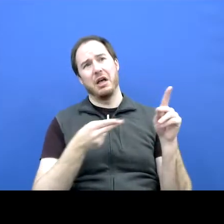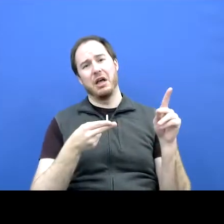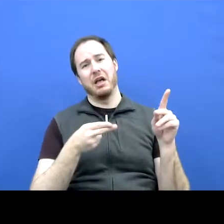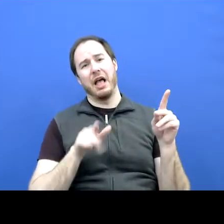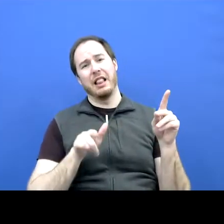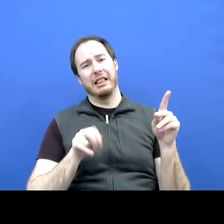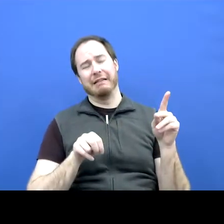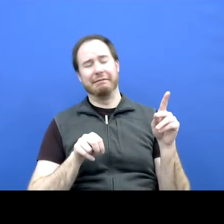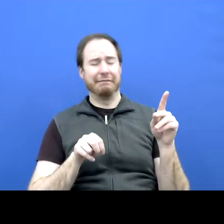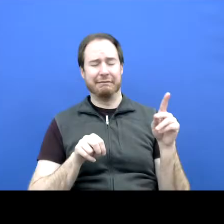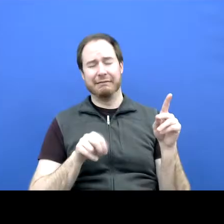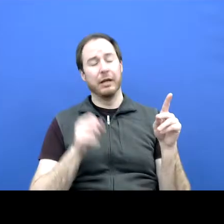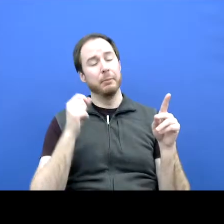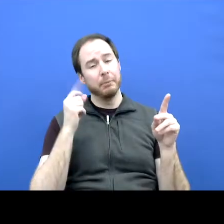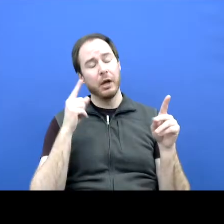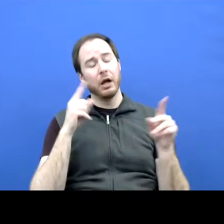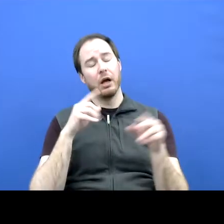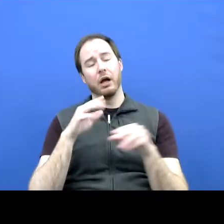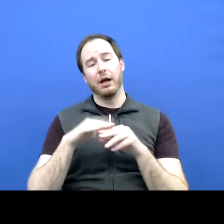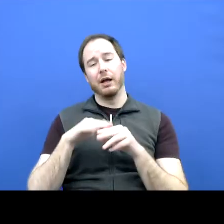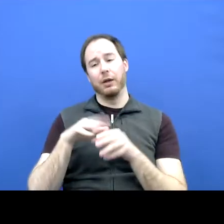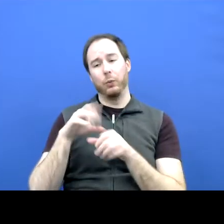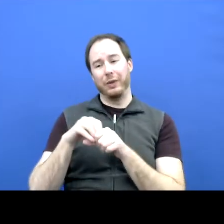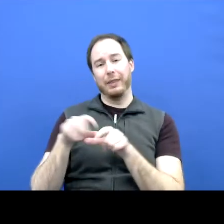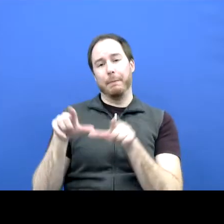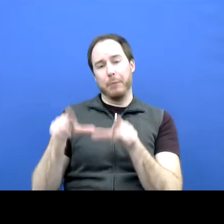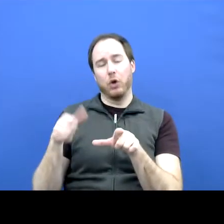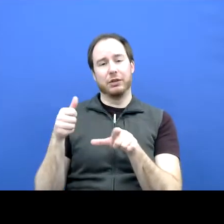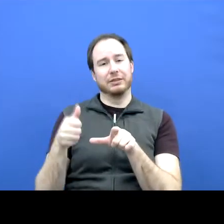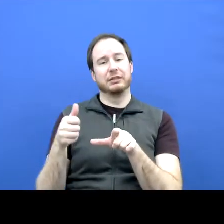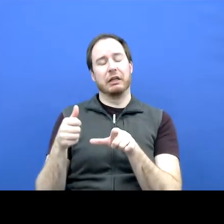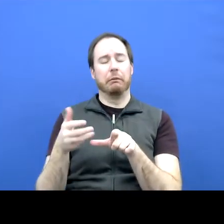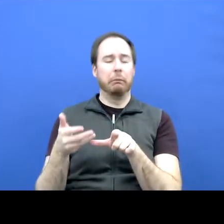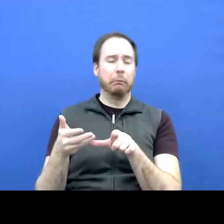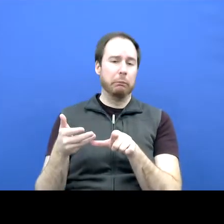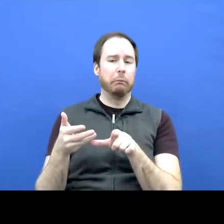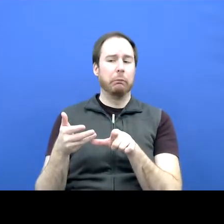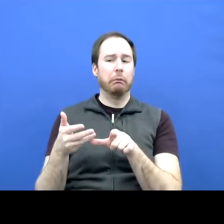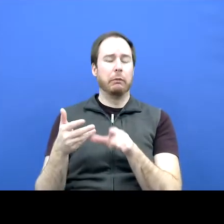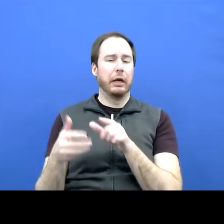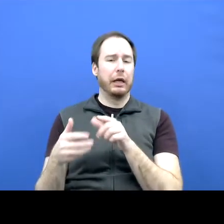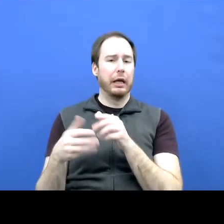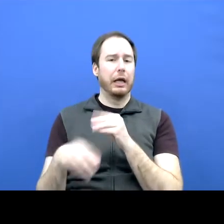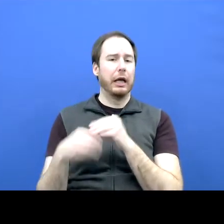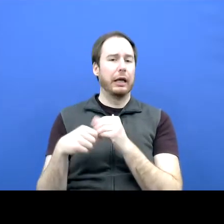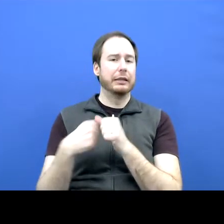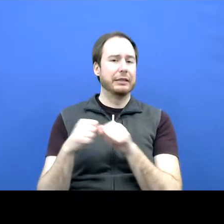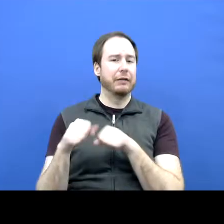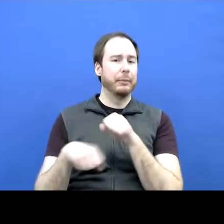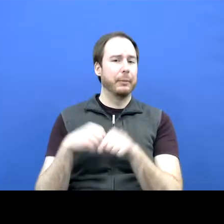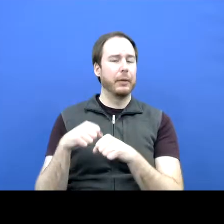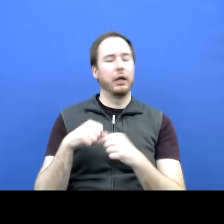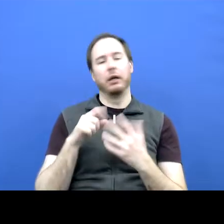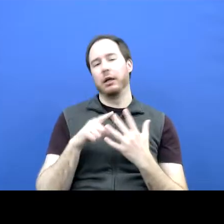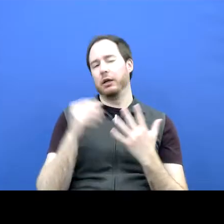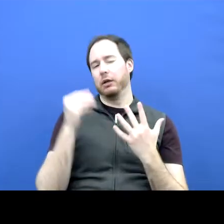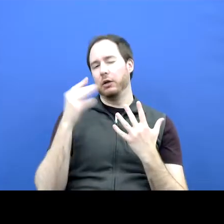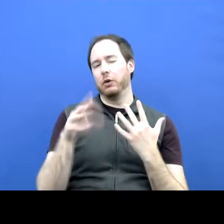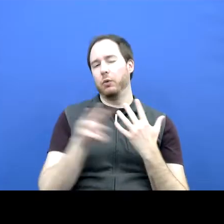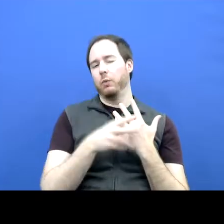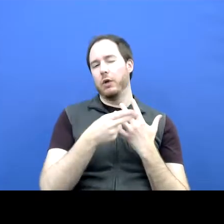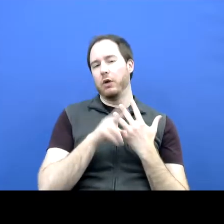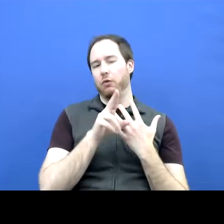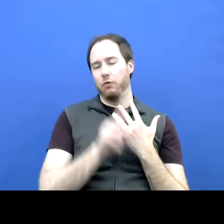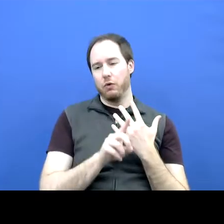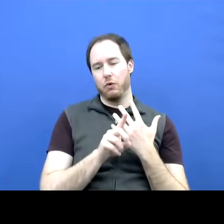least within the parcel, if there can be some sort of safe biking route would be. I will note that West Henrietta